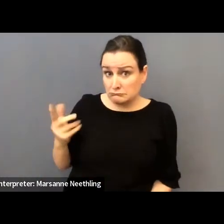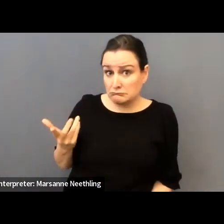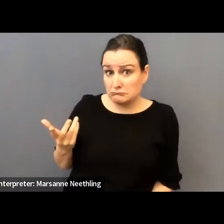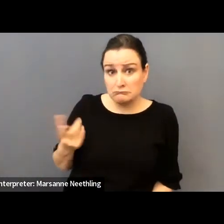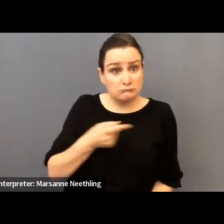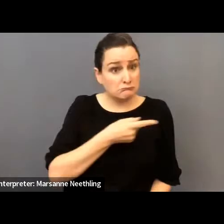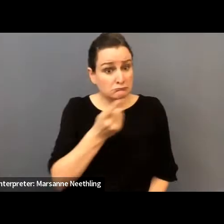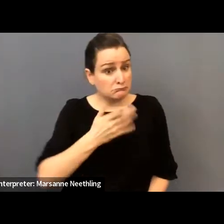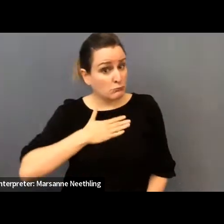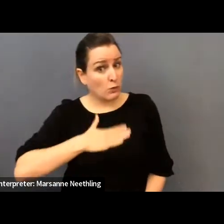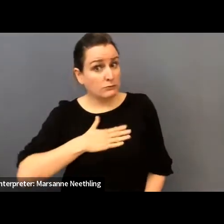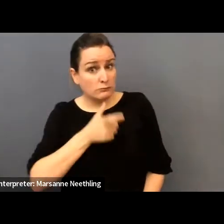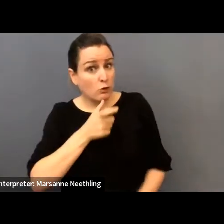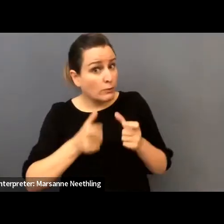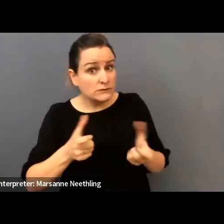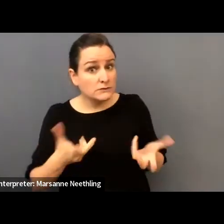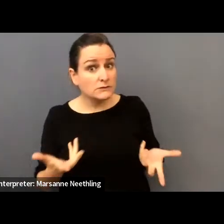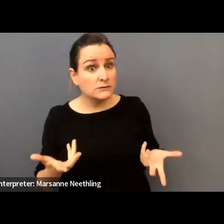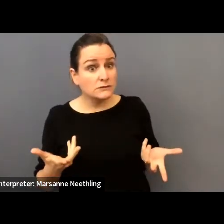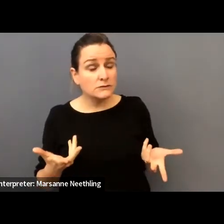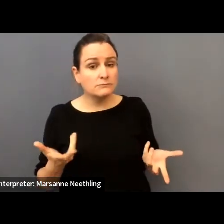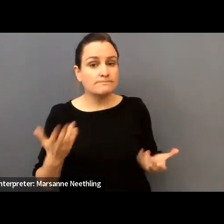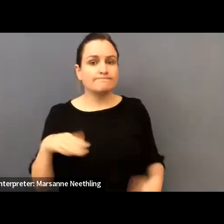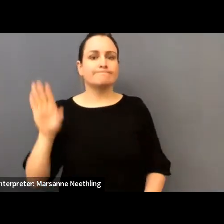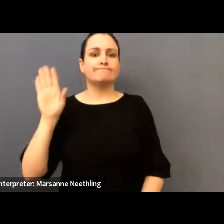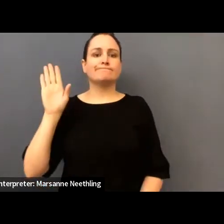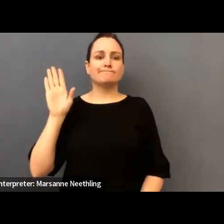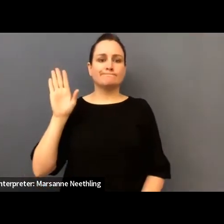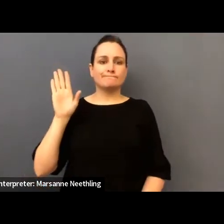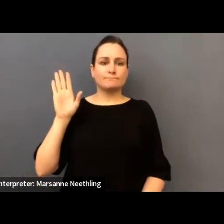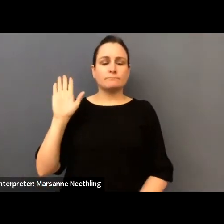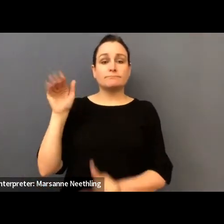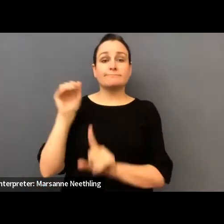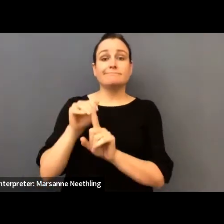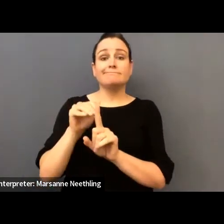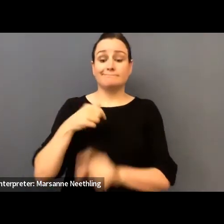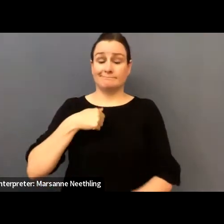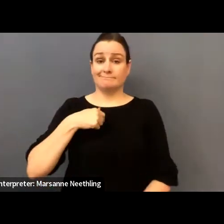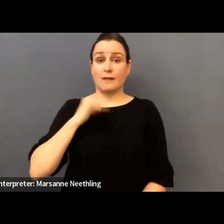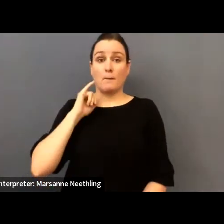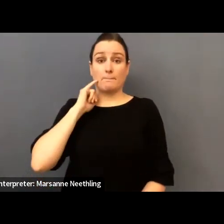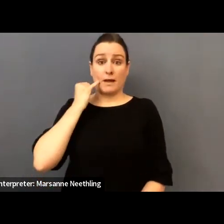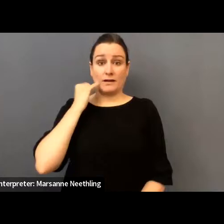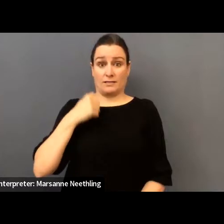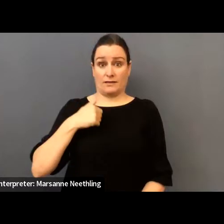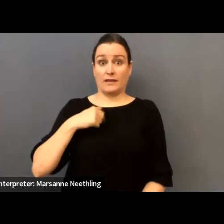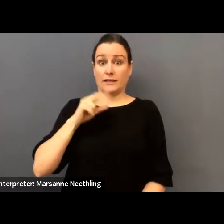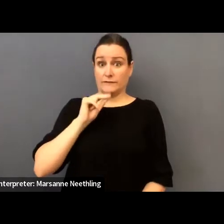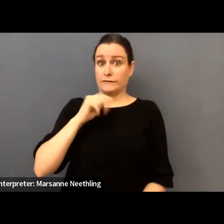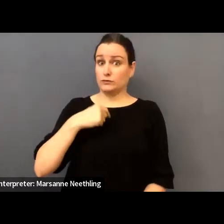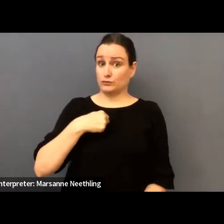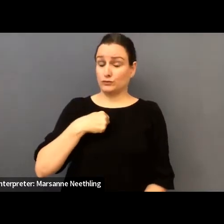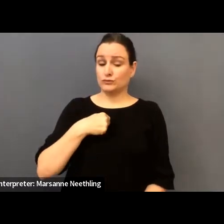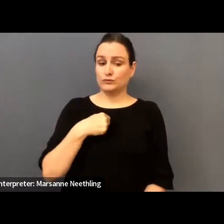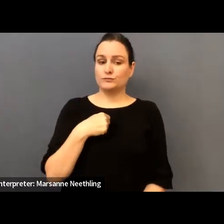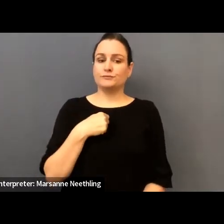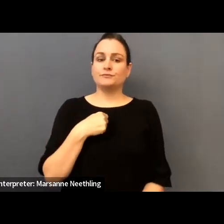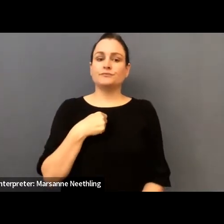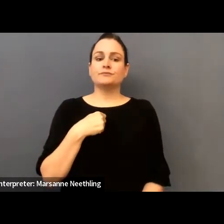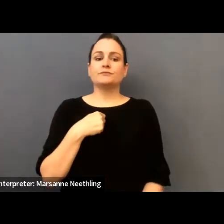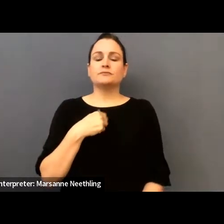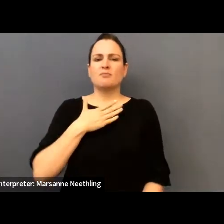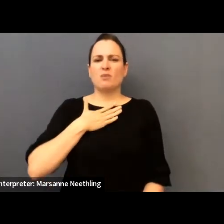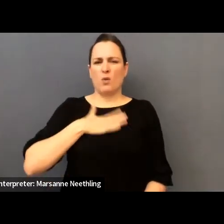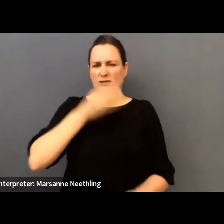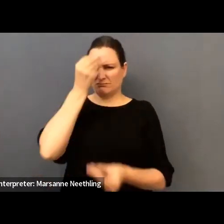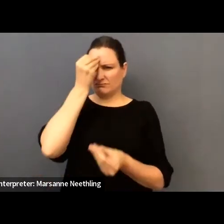that? Neville? Yes. Neville, it's Marty. Yes, Marty. I just wanted to mention that I